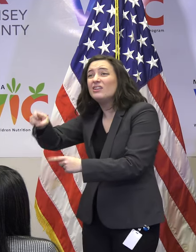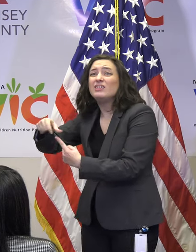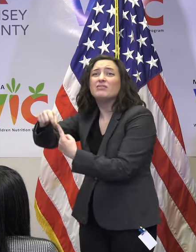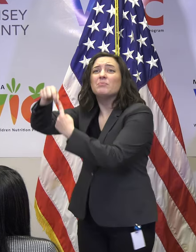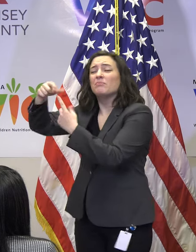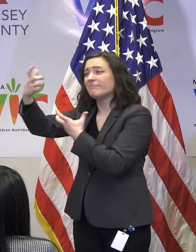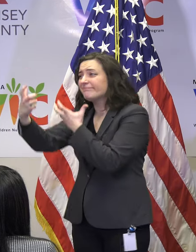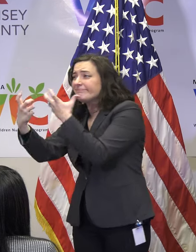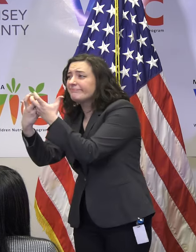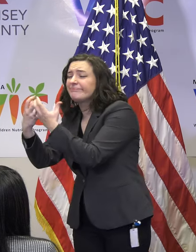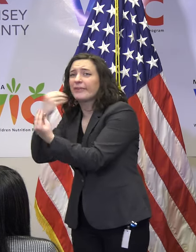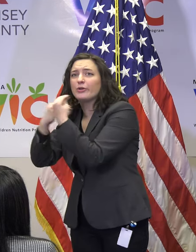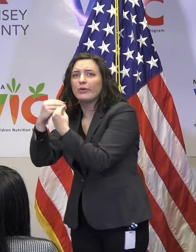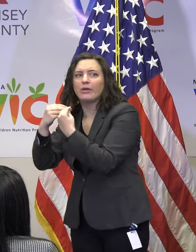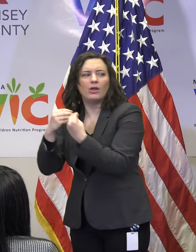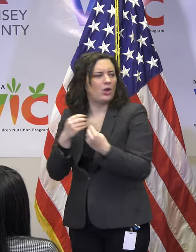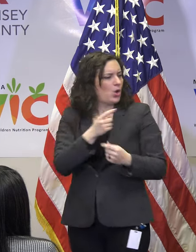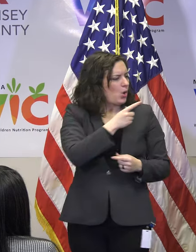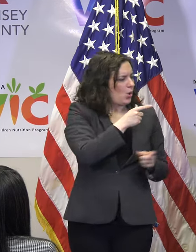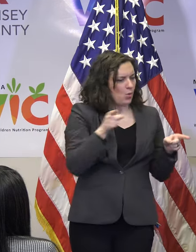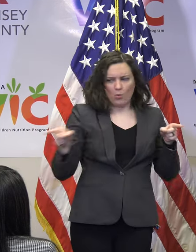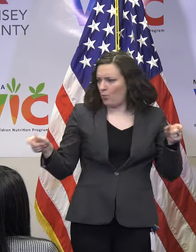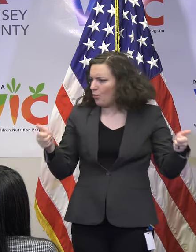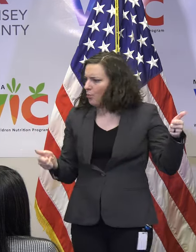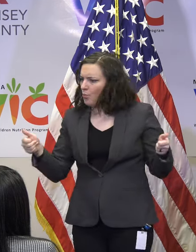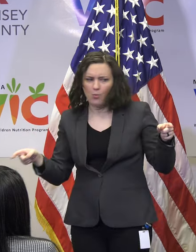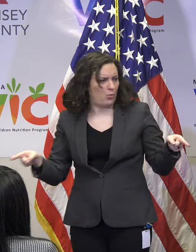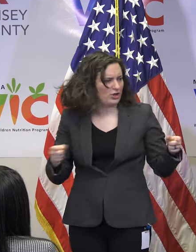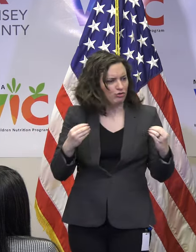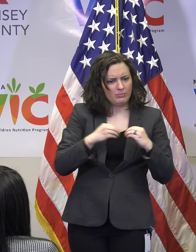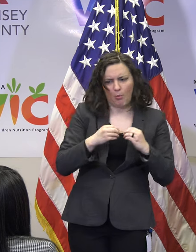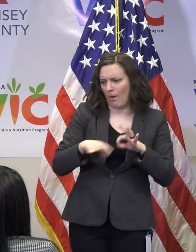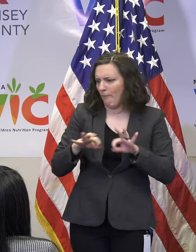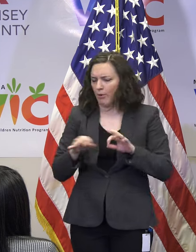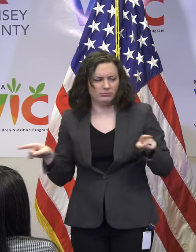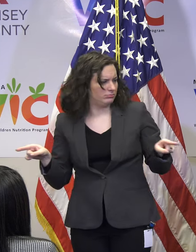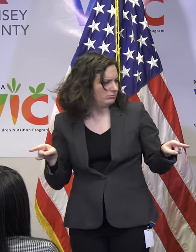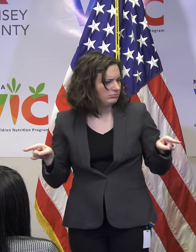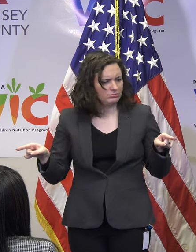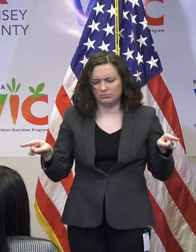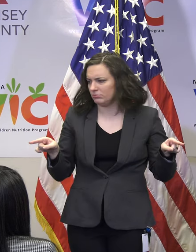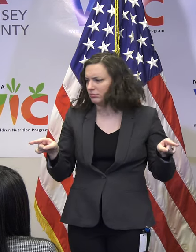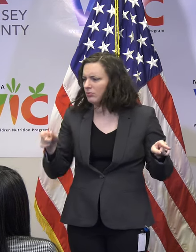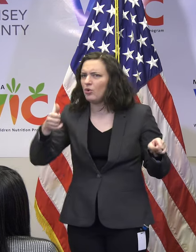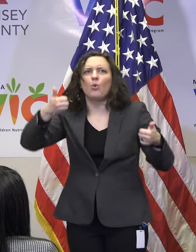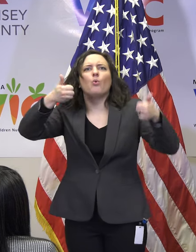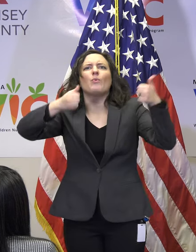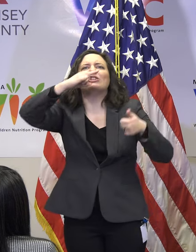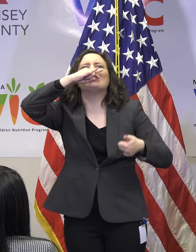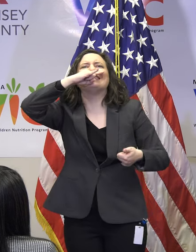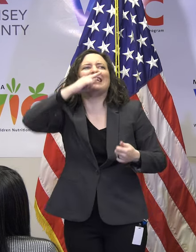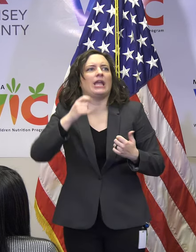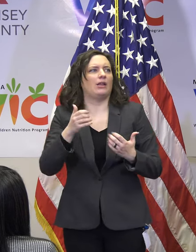met. Which of those two kids is more important? Which of those services is more important?